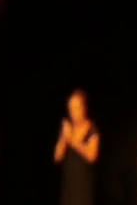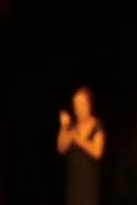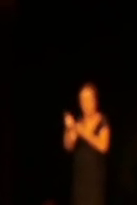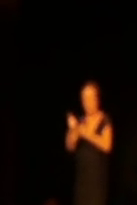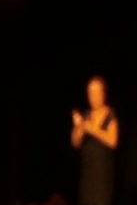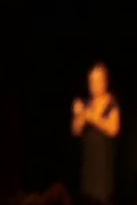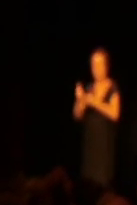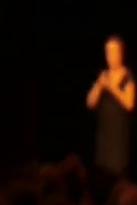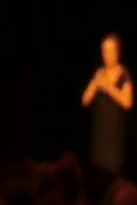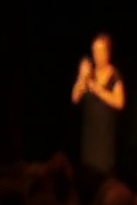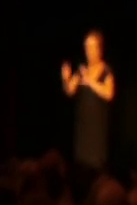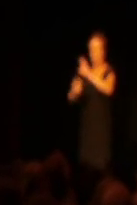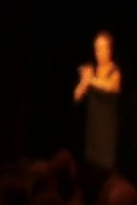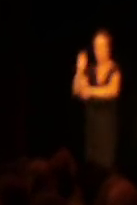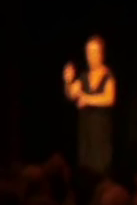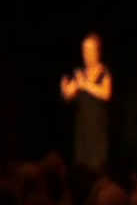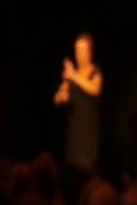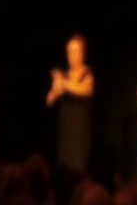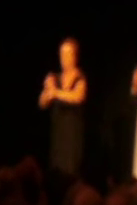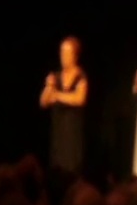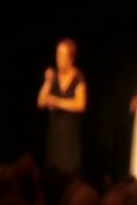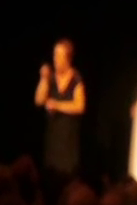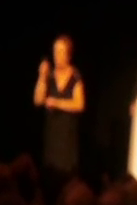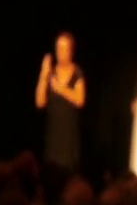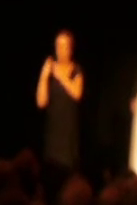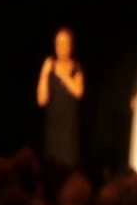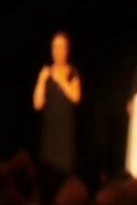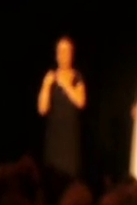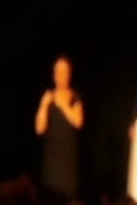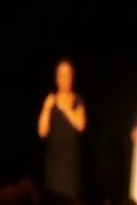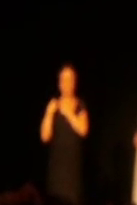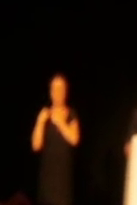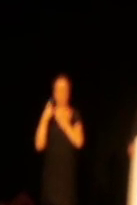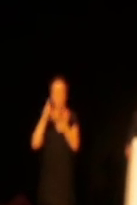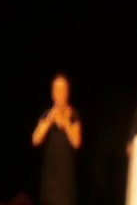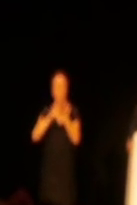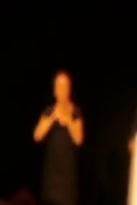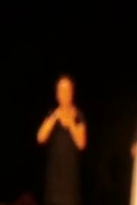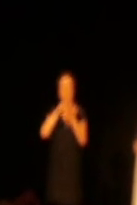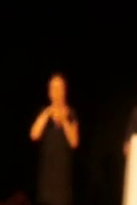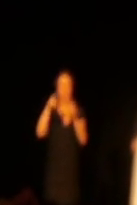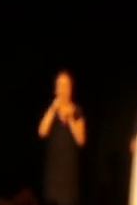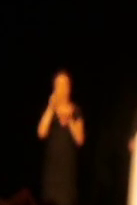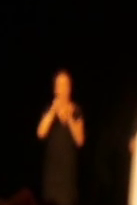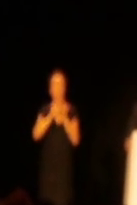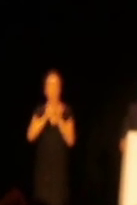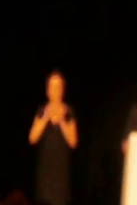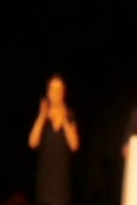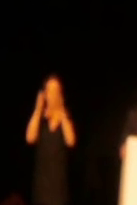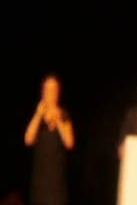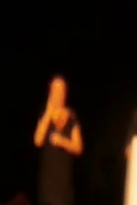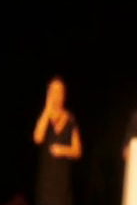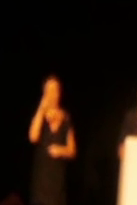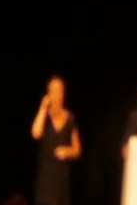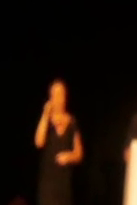on, you've got a responsibility as well. So when Lloyds Bank celebrate a profit of 2.5 billion by